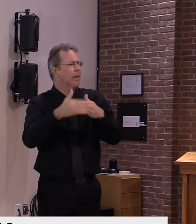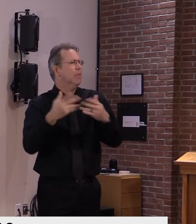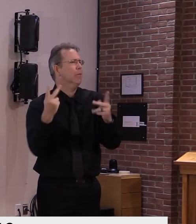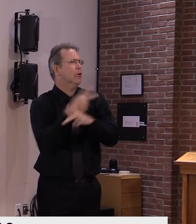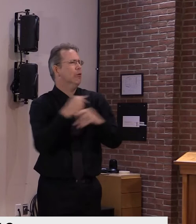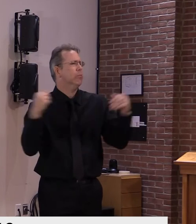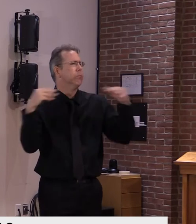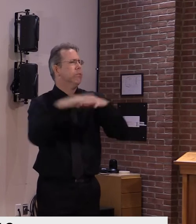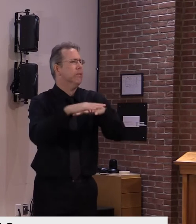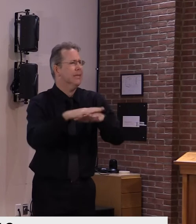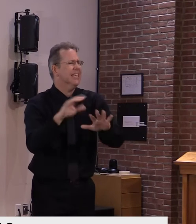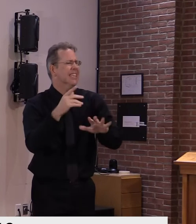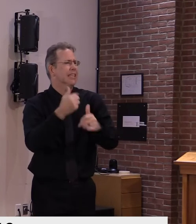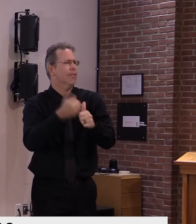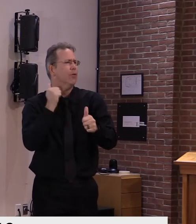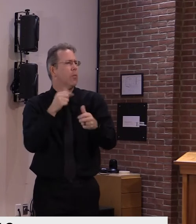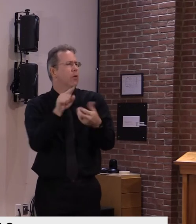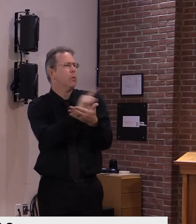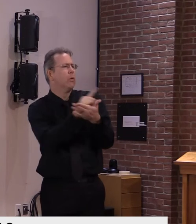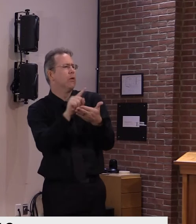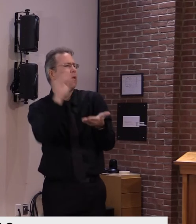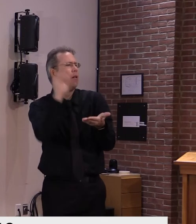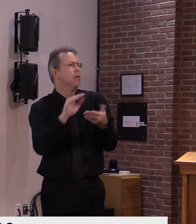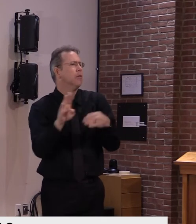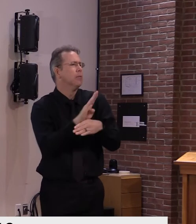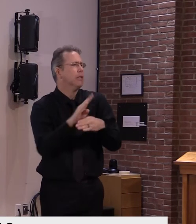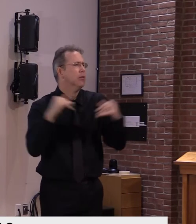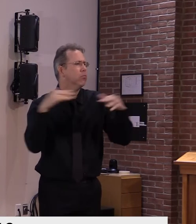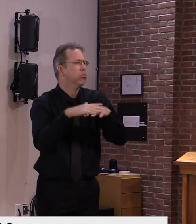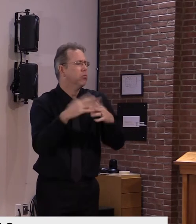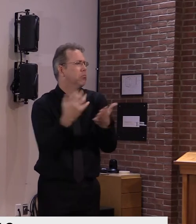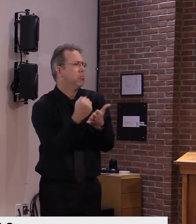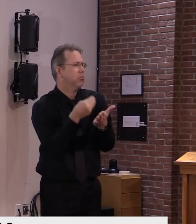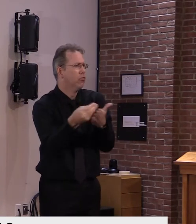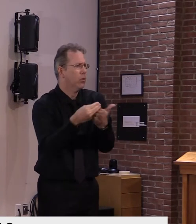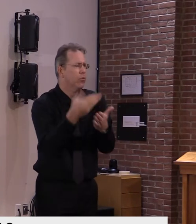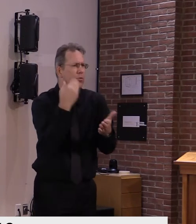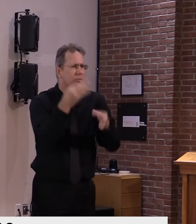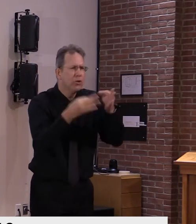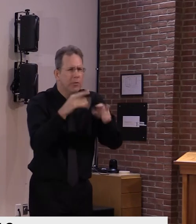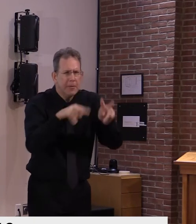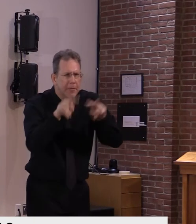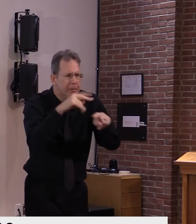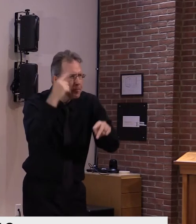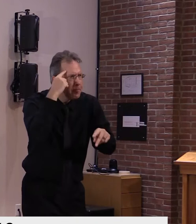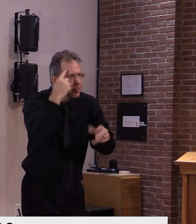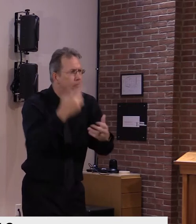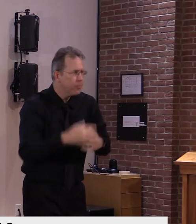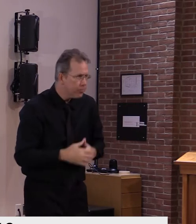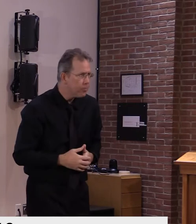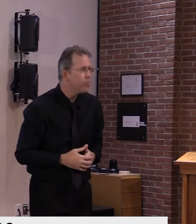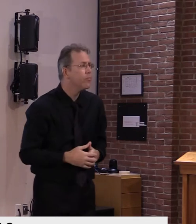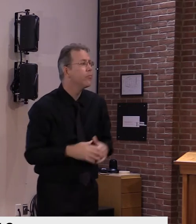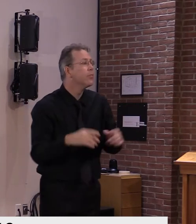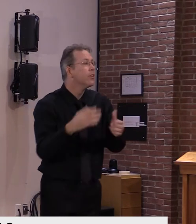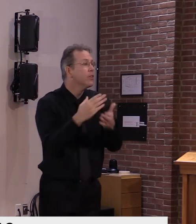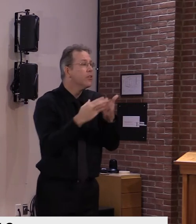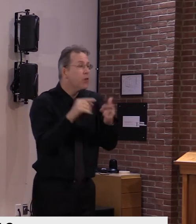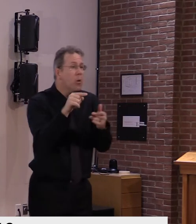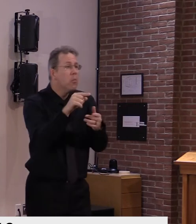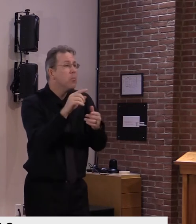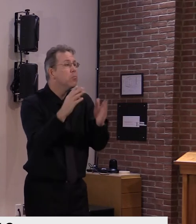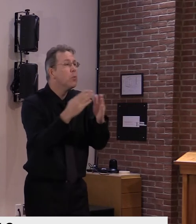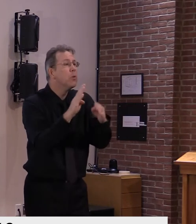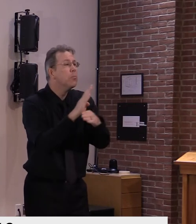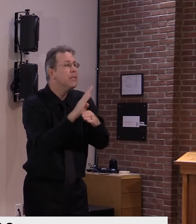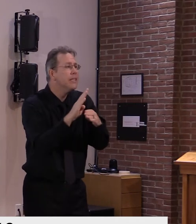I've seen some businesses that have used their entrepreneurial spirit and creativity to do things in a different way